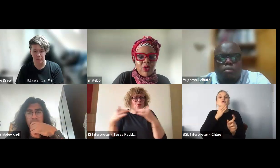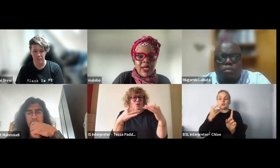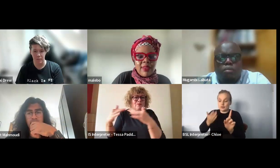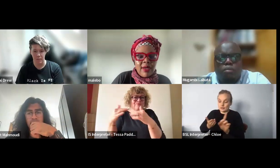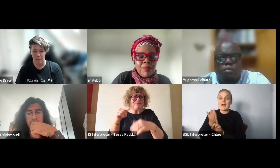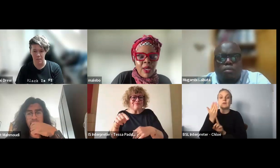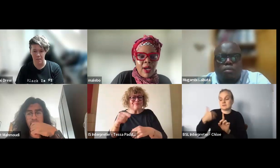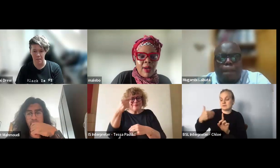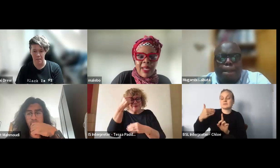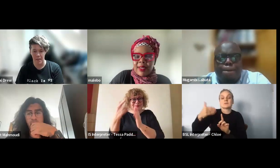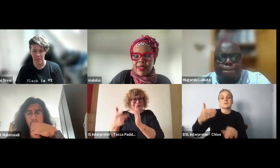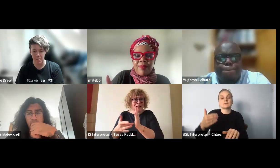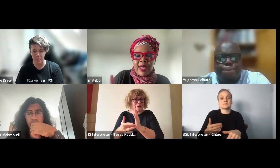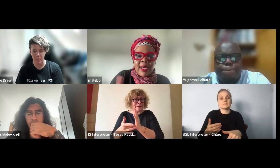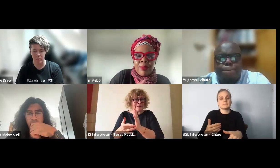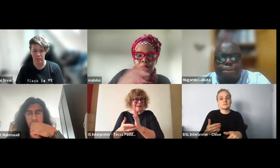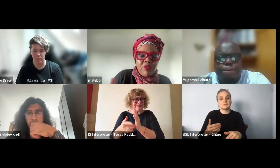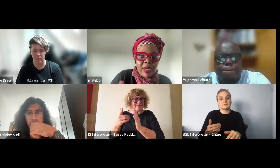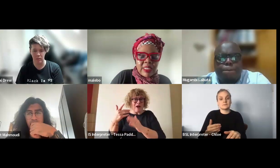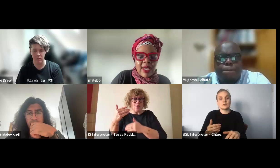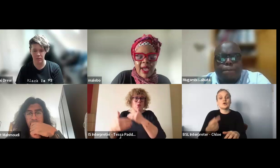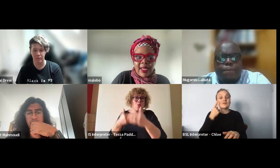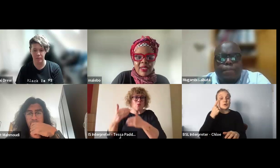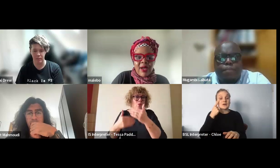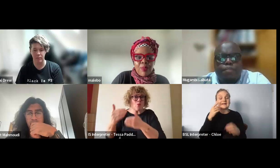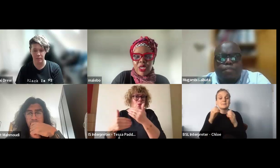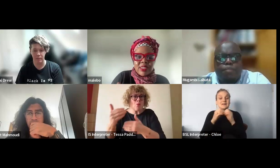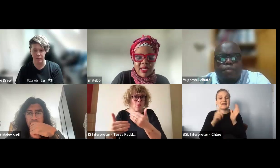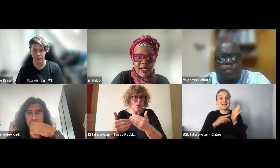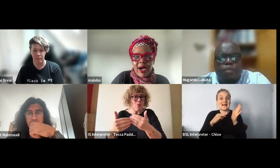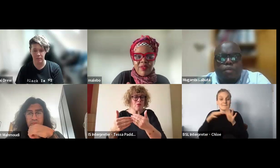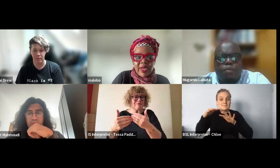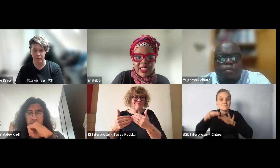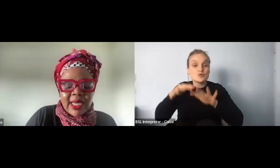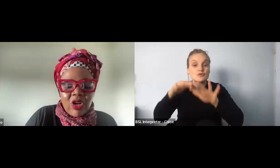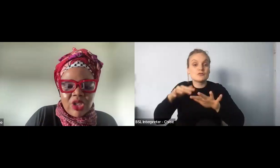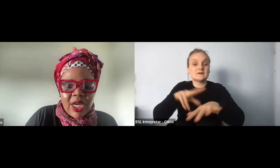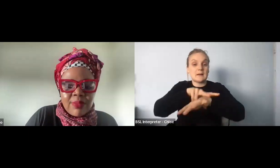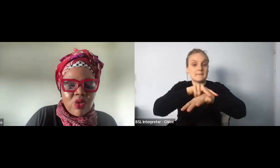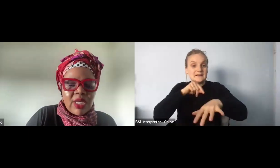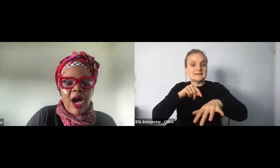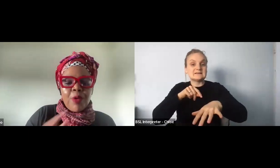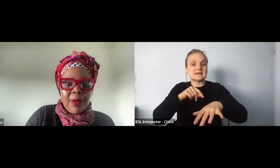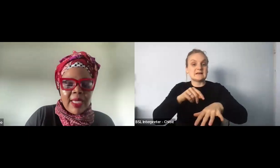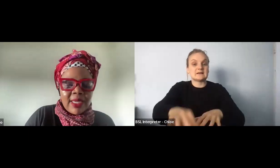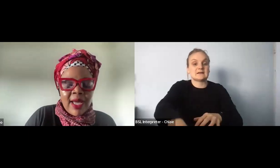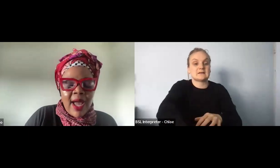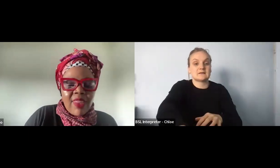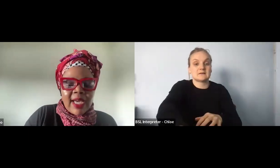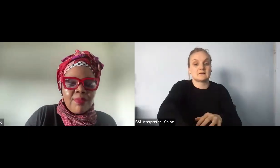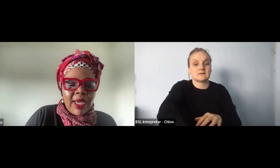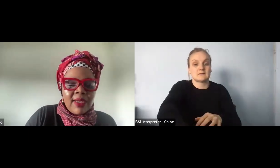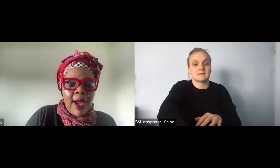past, when we look at the Black BLM movements and the policing, and how surveillance technology has been used and how